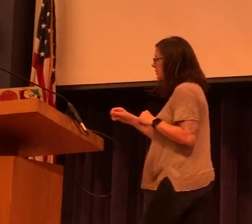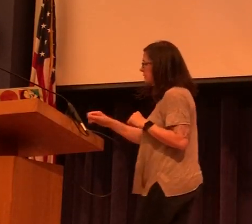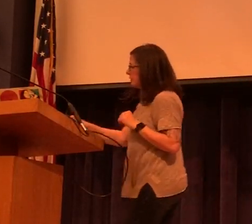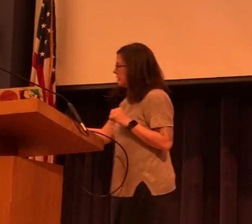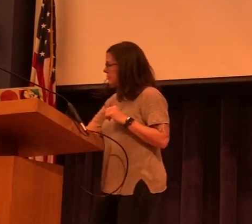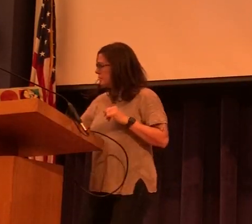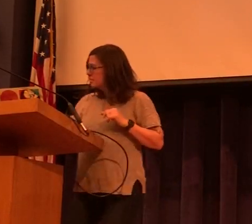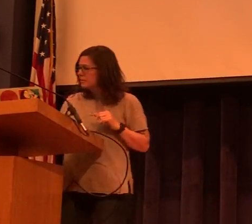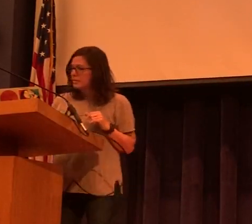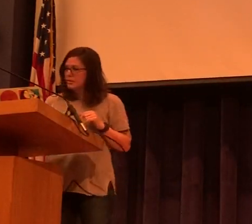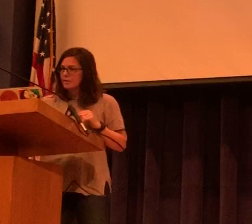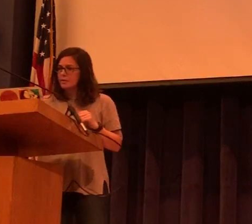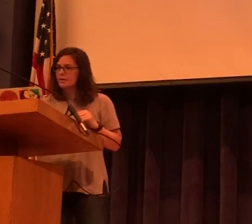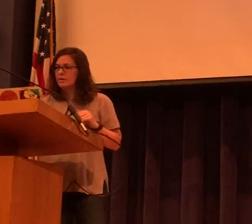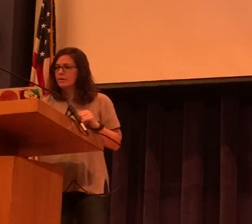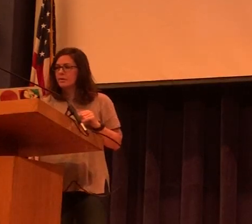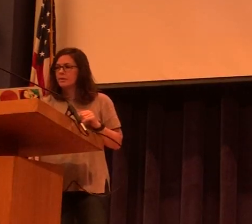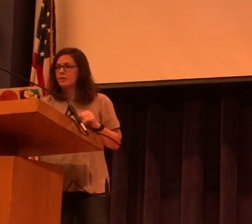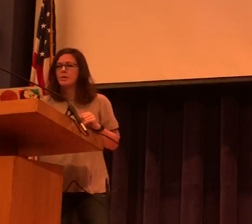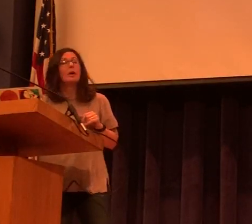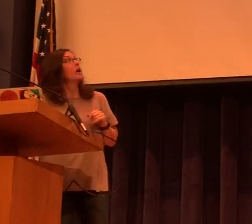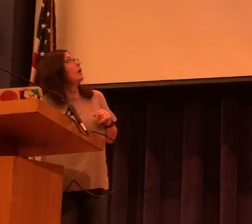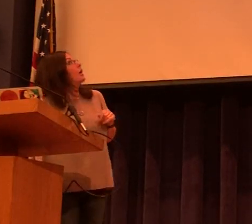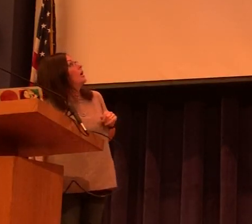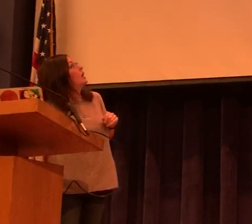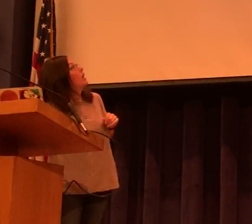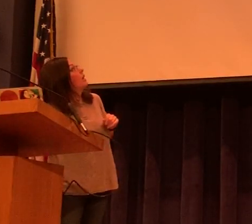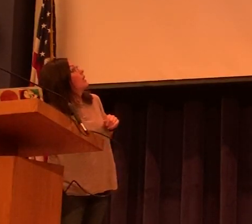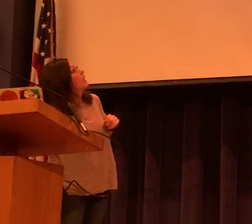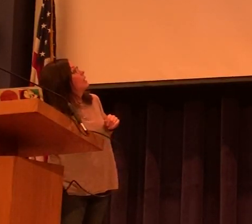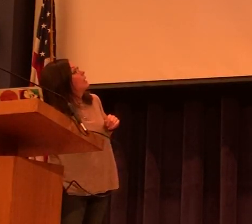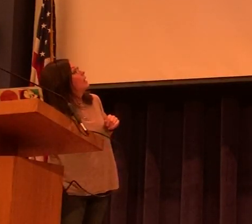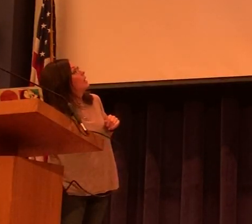have more content, but I'm just going to jump through the next couple slides so I can get to my